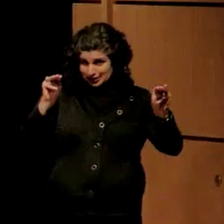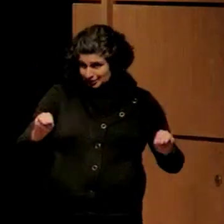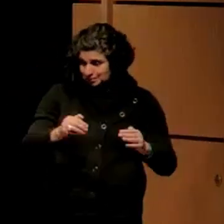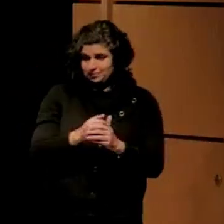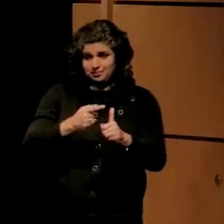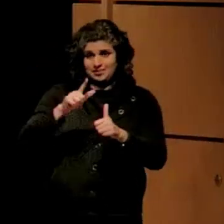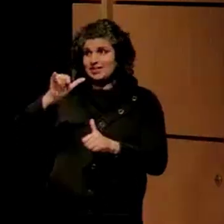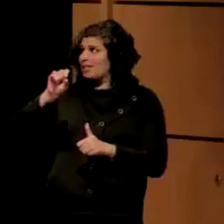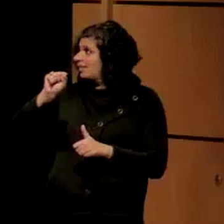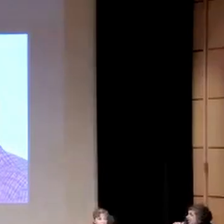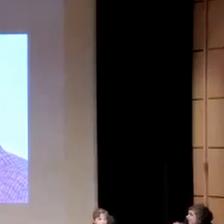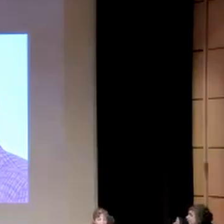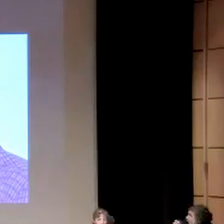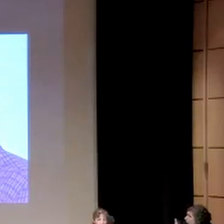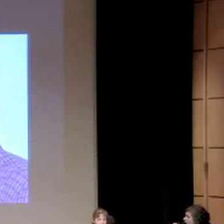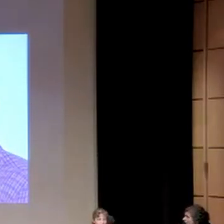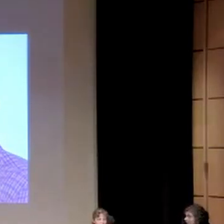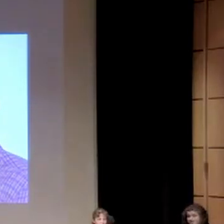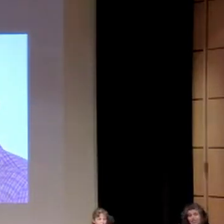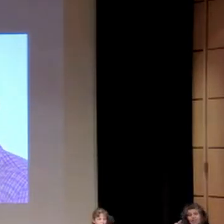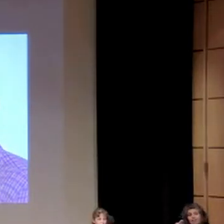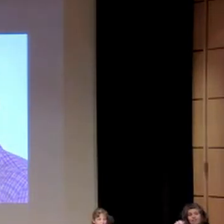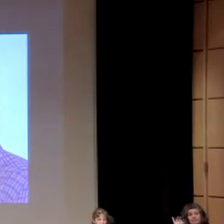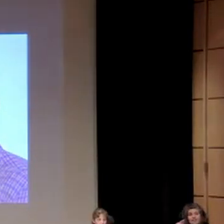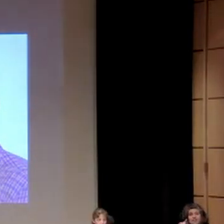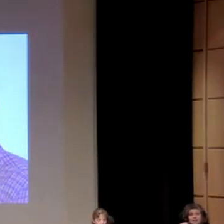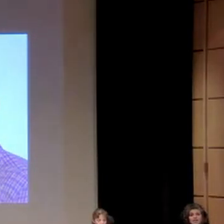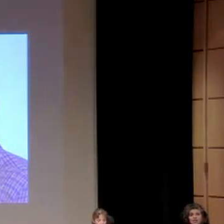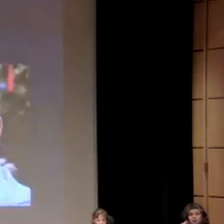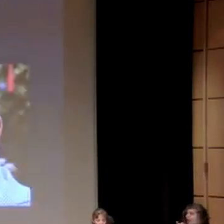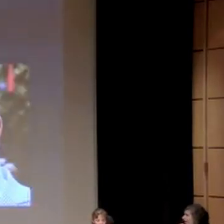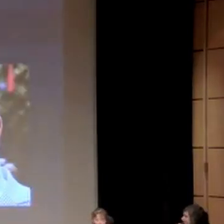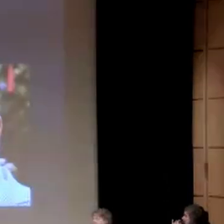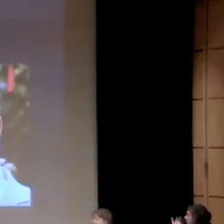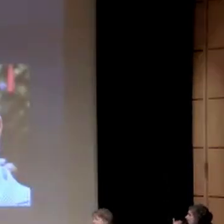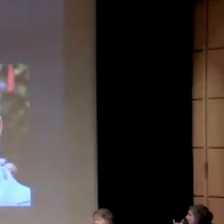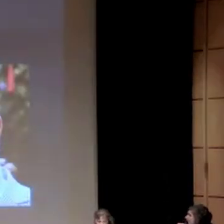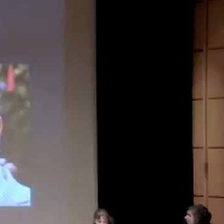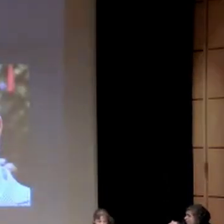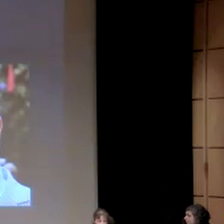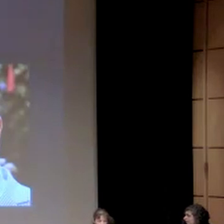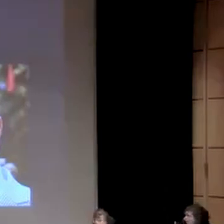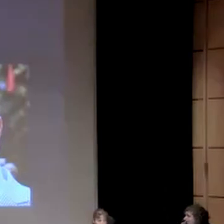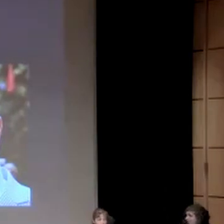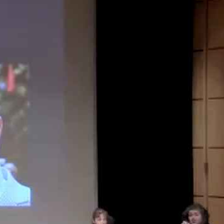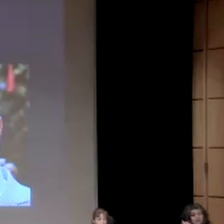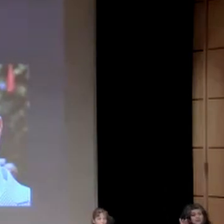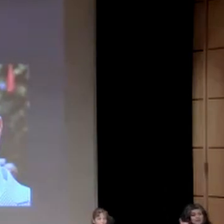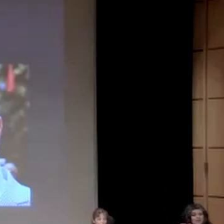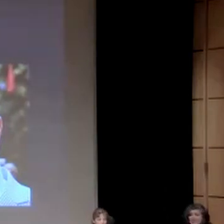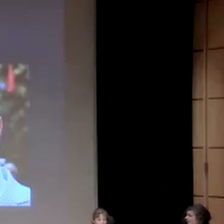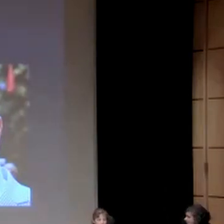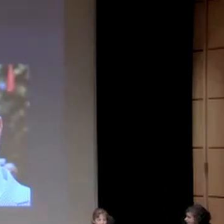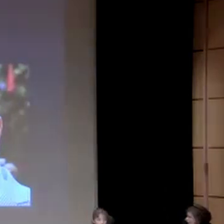First, Lisa Brooke, Lana Finley, and Ryan Finley. Next, Lena